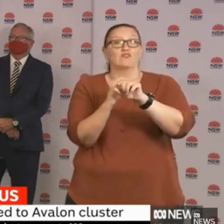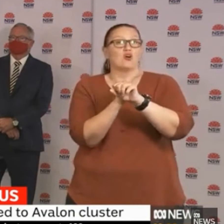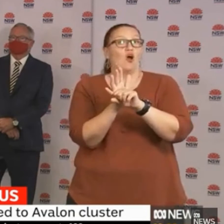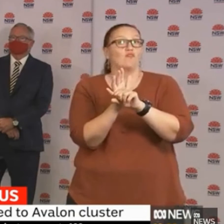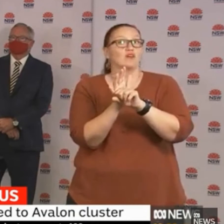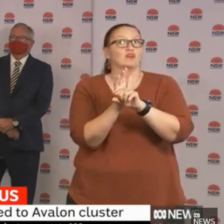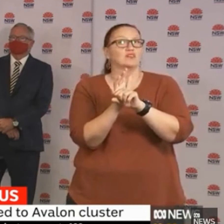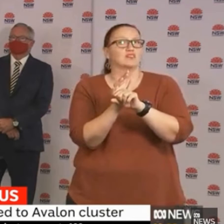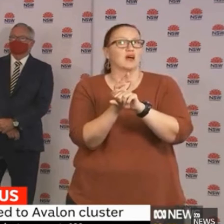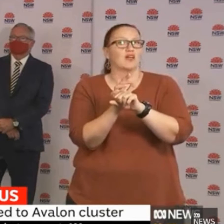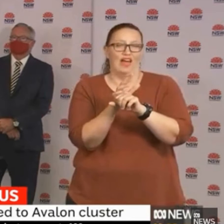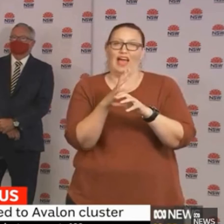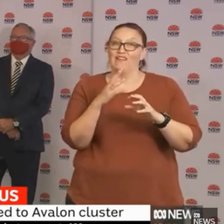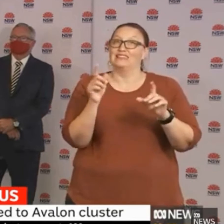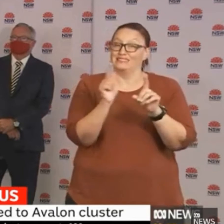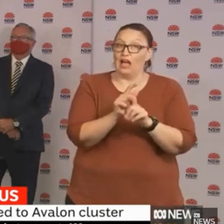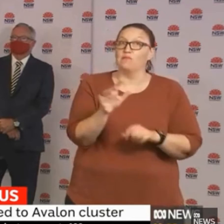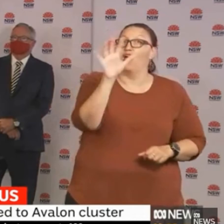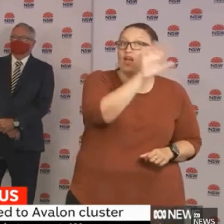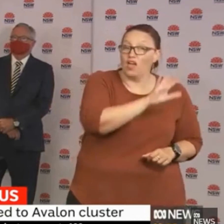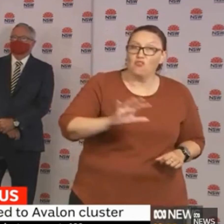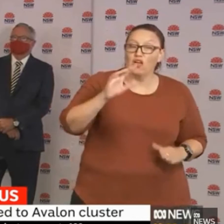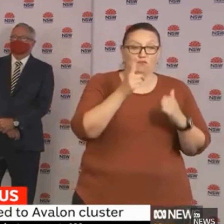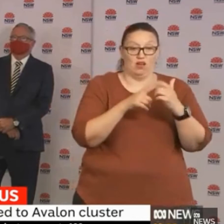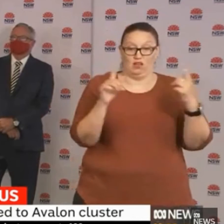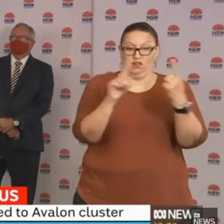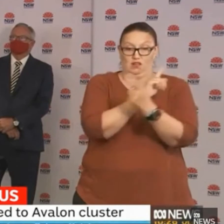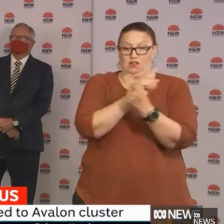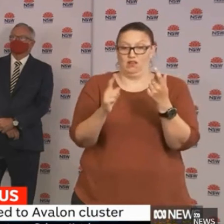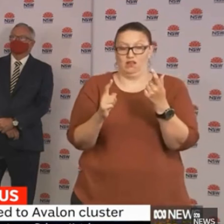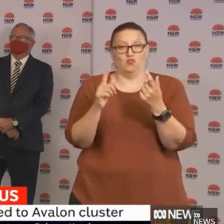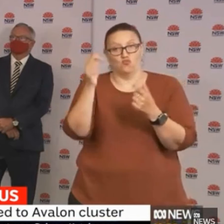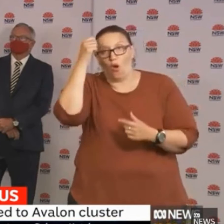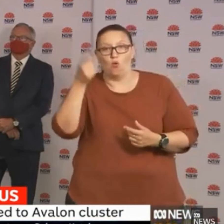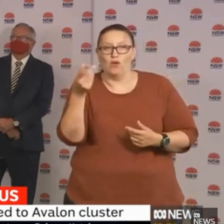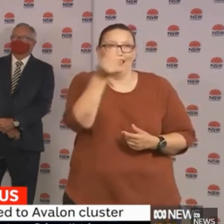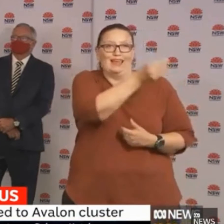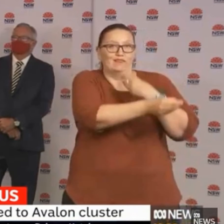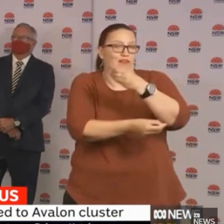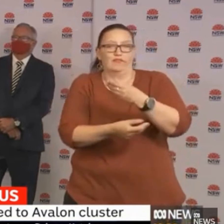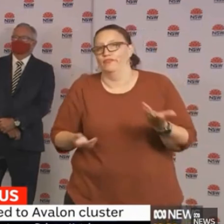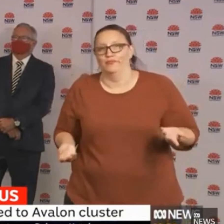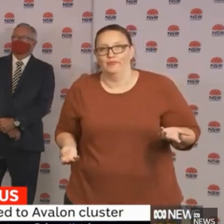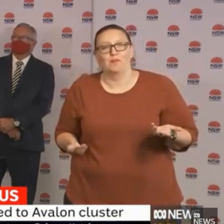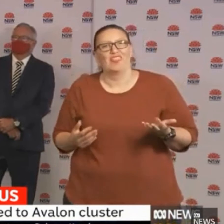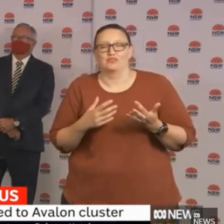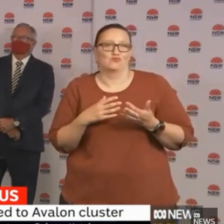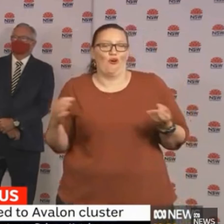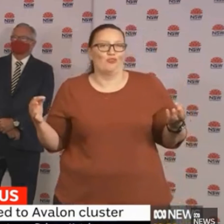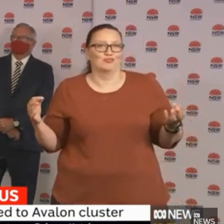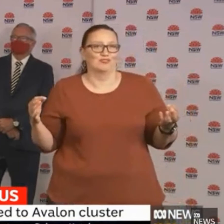cases that hadn't crossed over with positive cases. But that's, to be perfectly frank, not unexpected, given the number of cases in